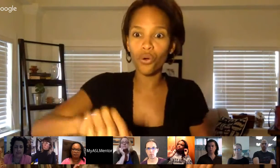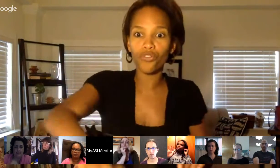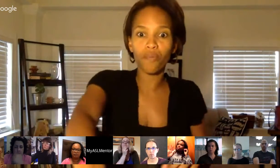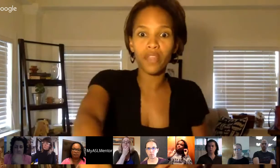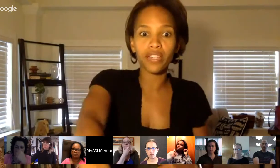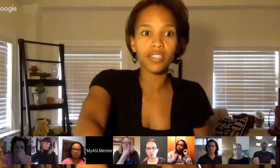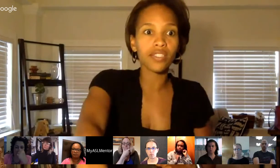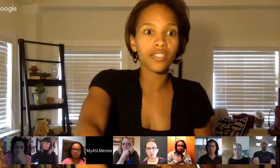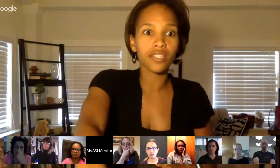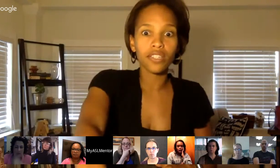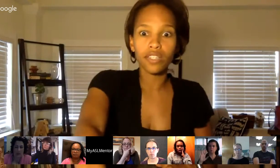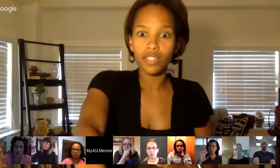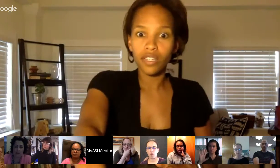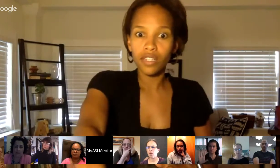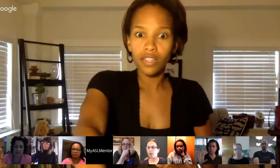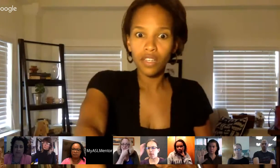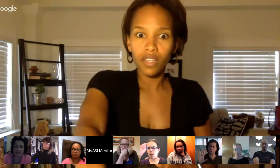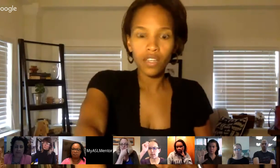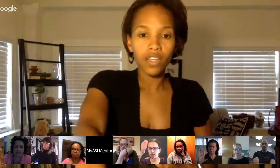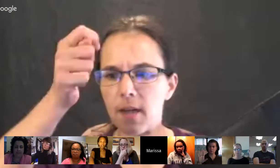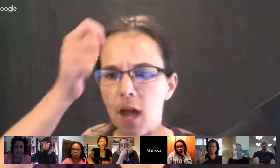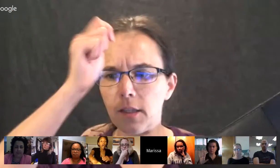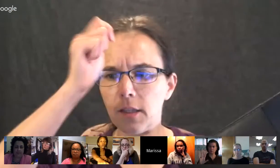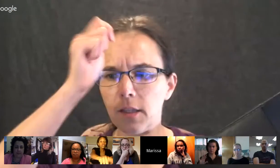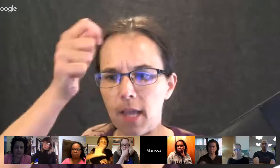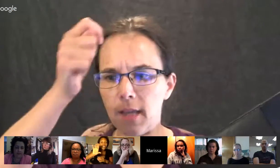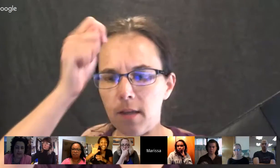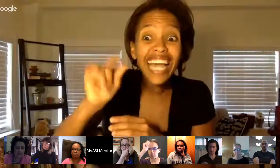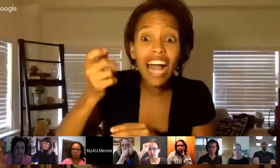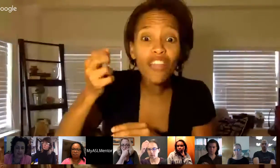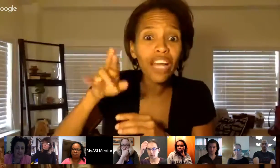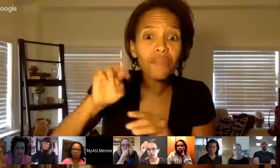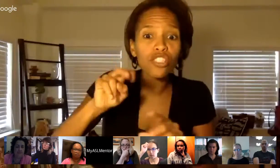to note from this? That was acknowledge, you say?